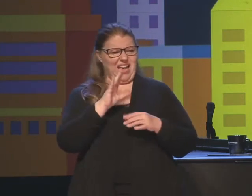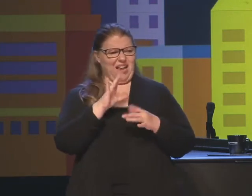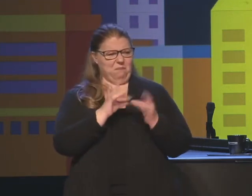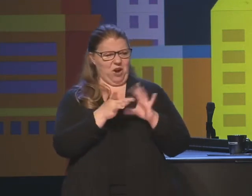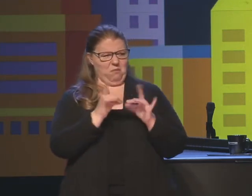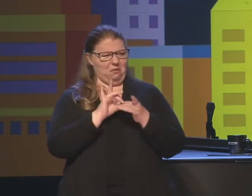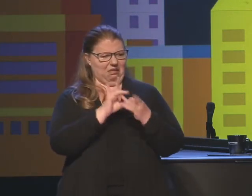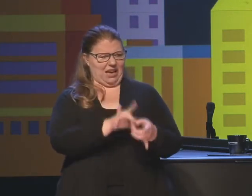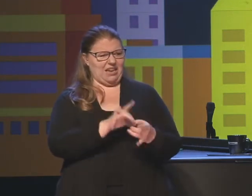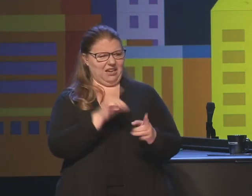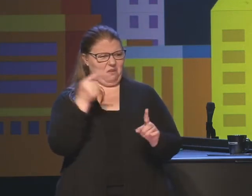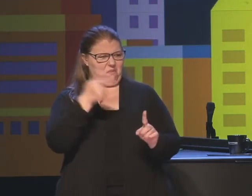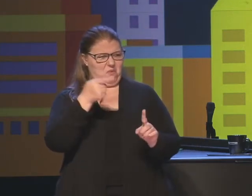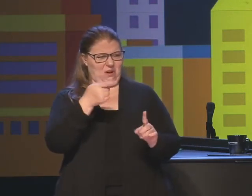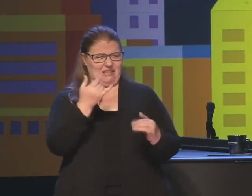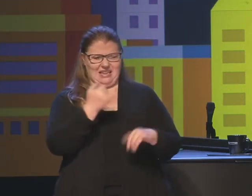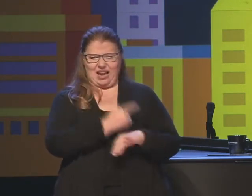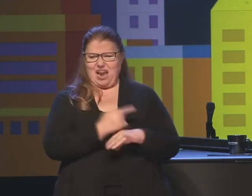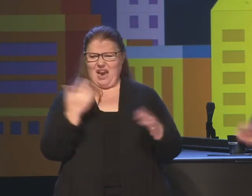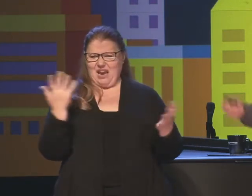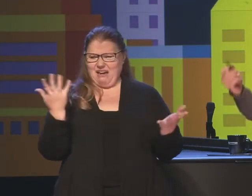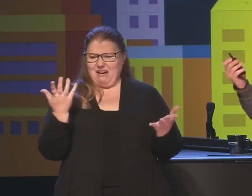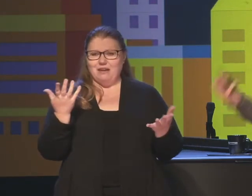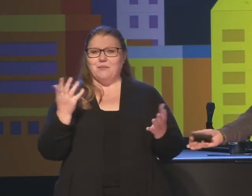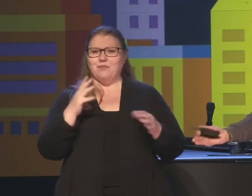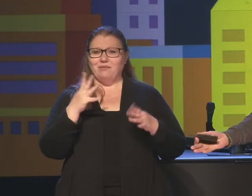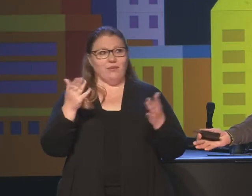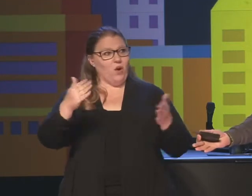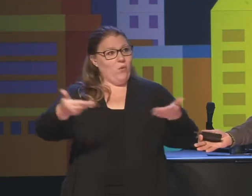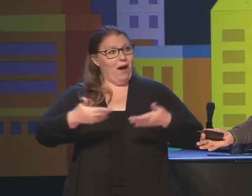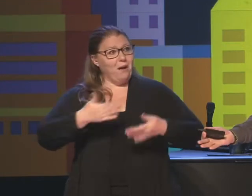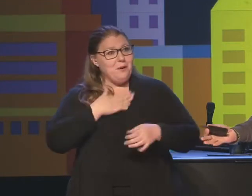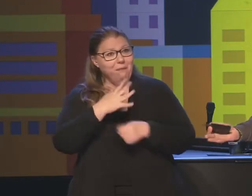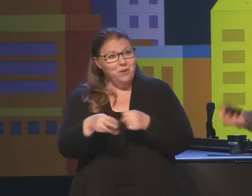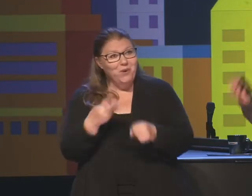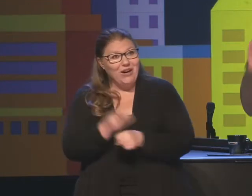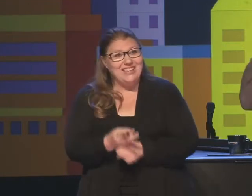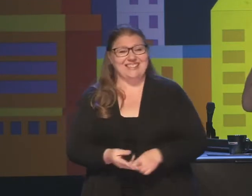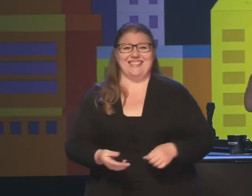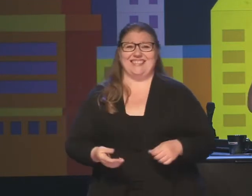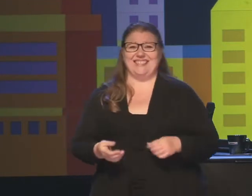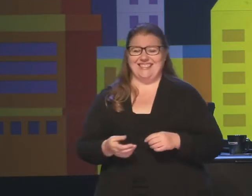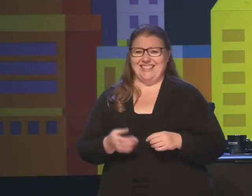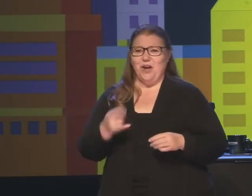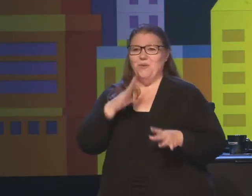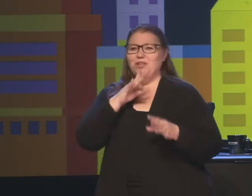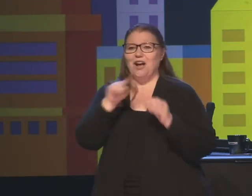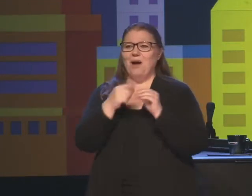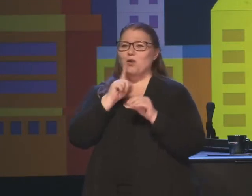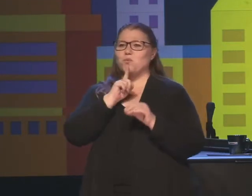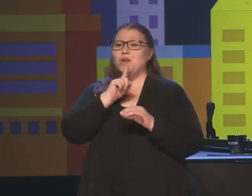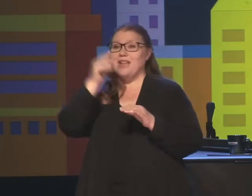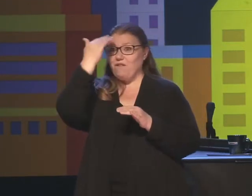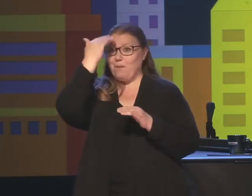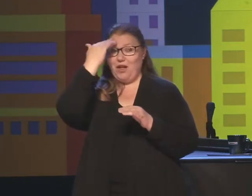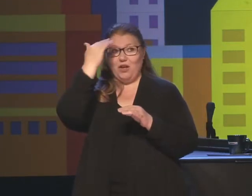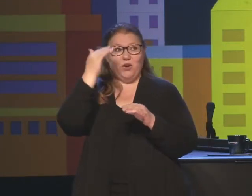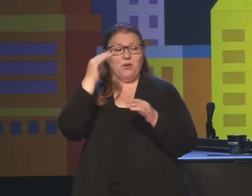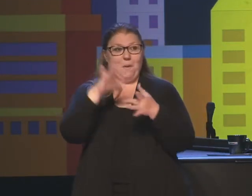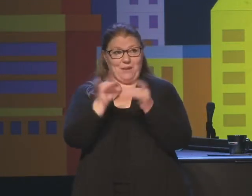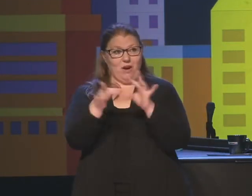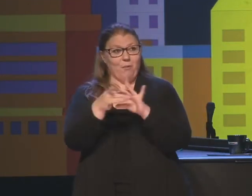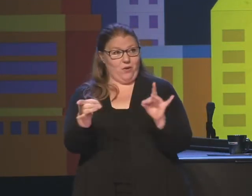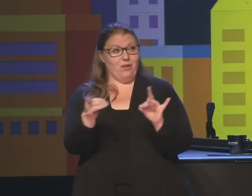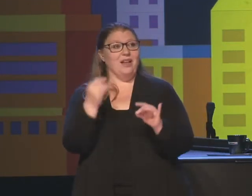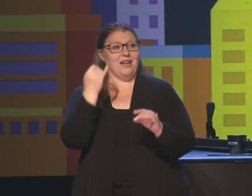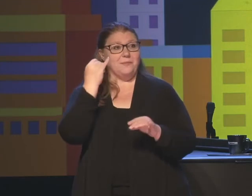with what Ryan is talking about today? Welcome to my world, right? So we're going to talk about a very familiar parable for those of you that if you've been